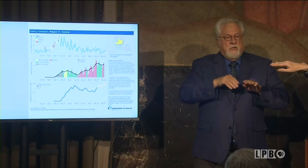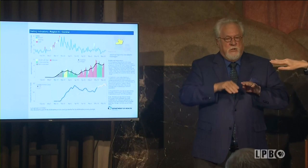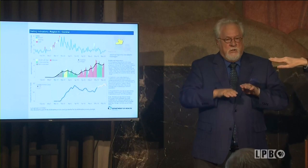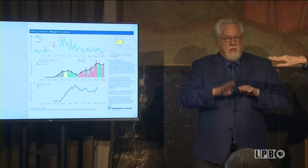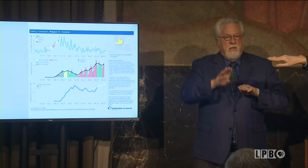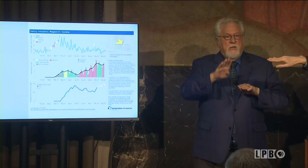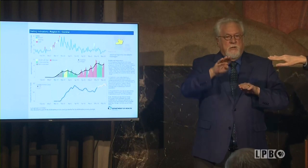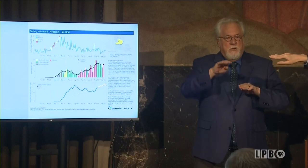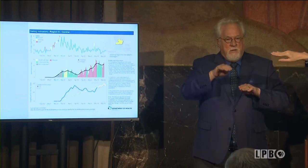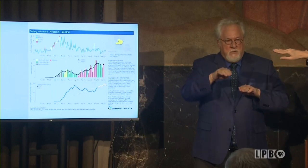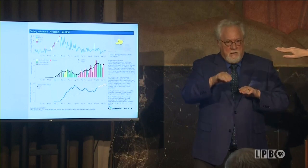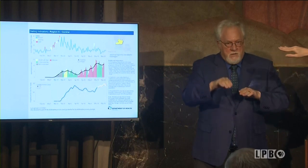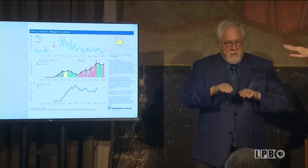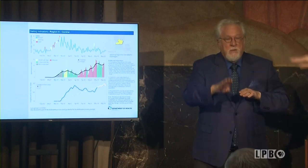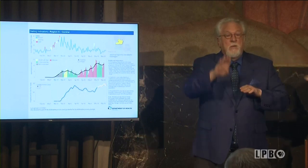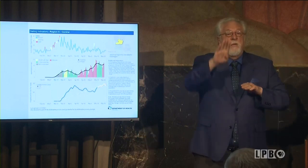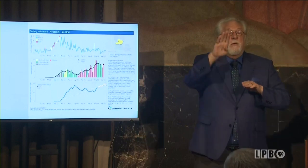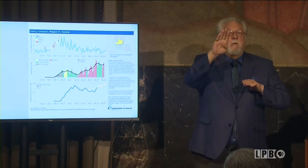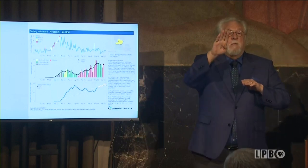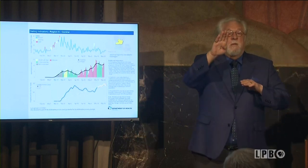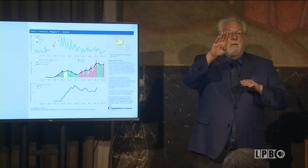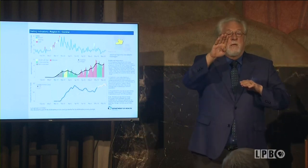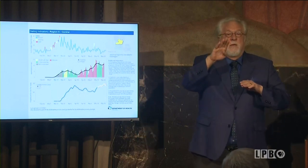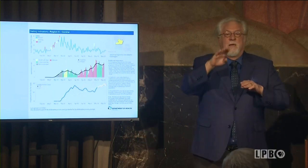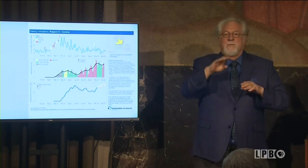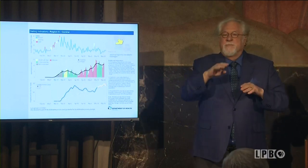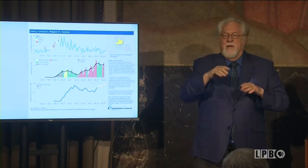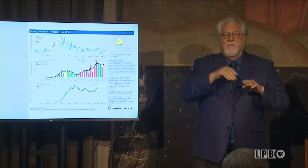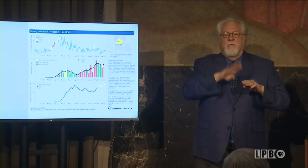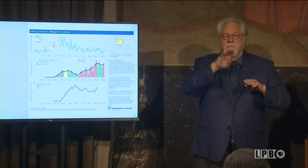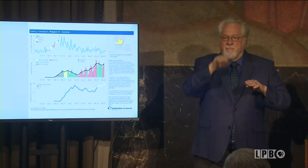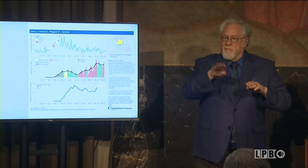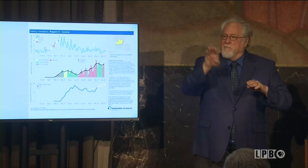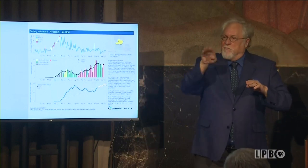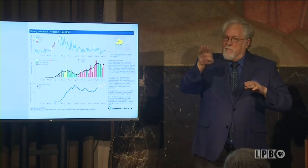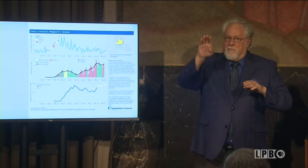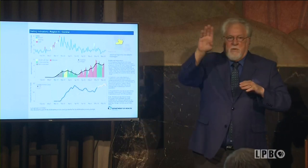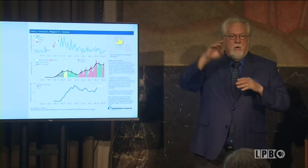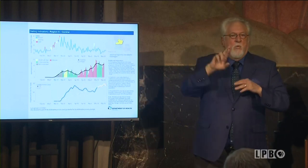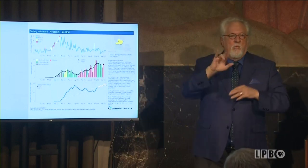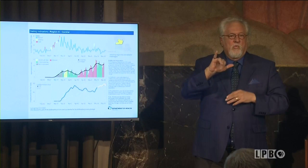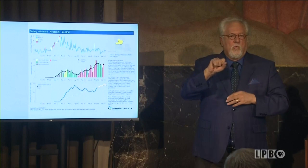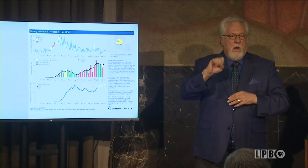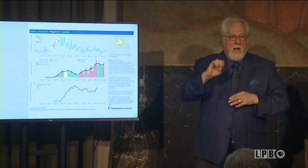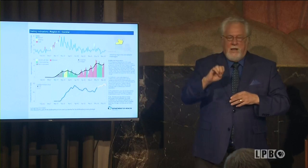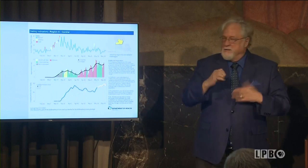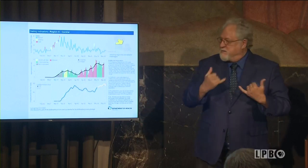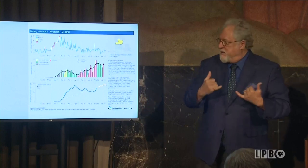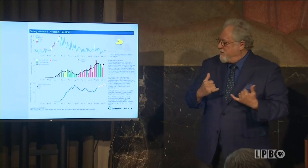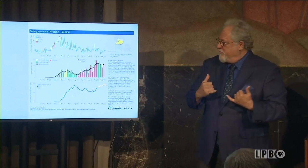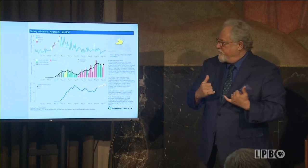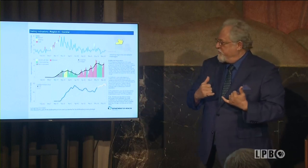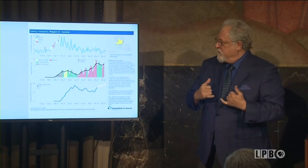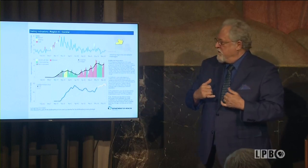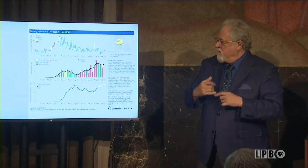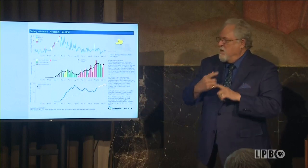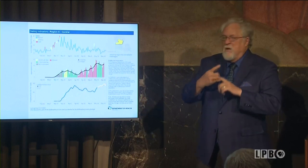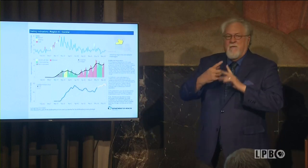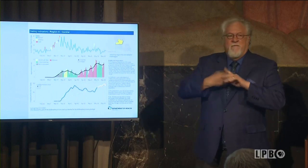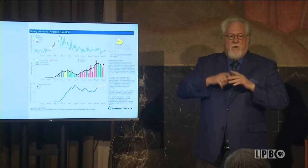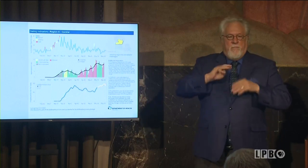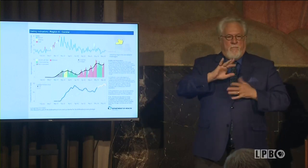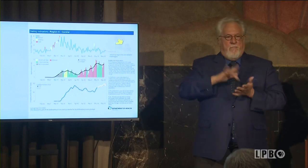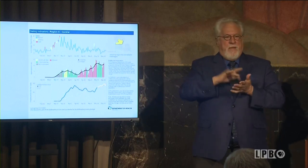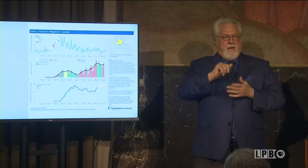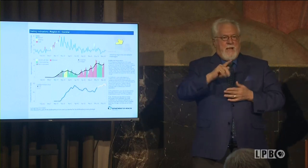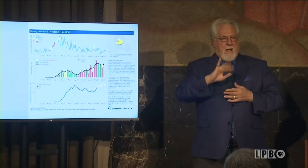and decrease, but then subsequently there's been this sort of undulating rise now since about mid-April, and we